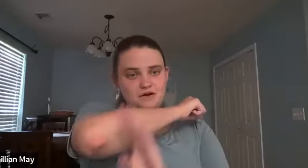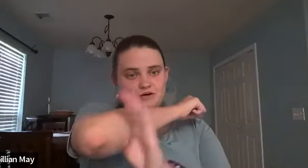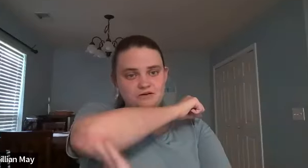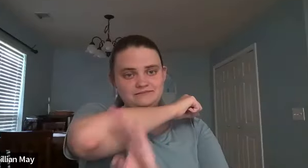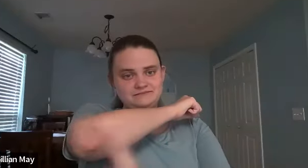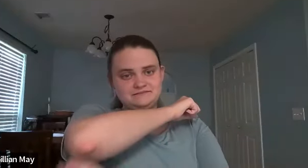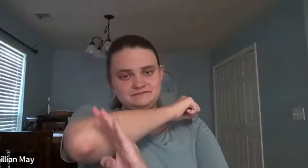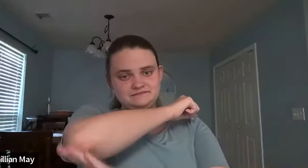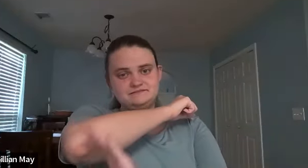Fall.